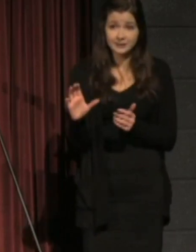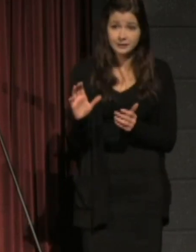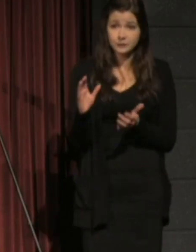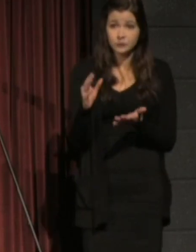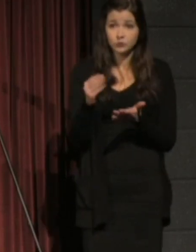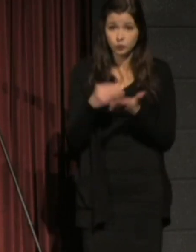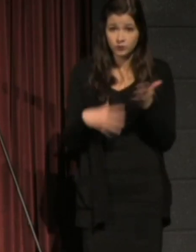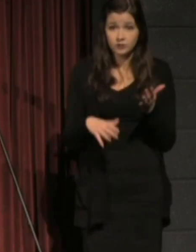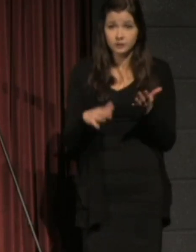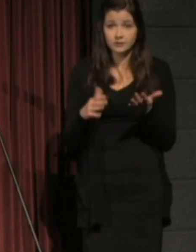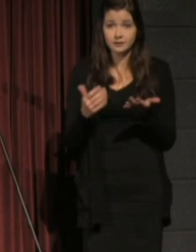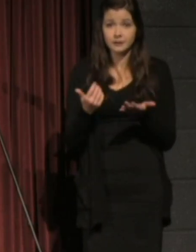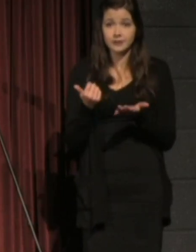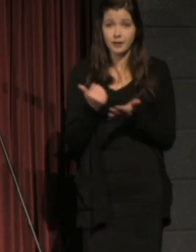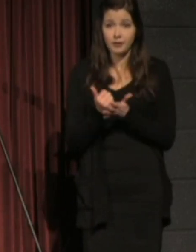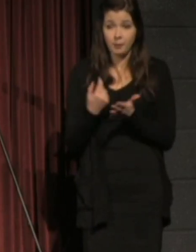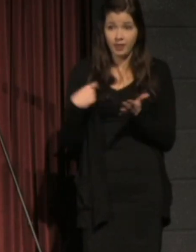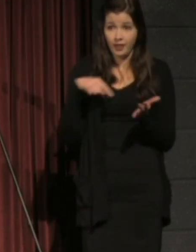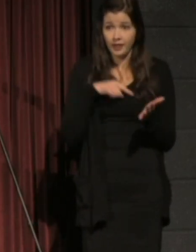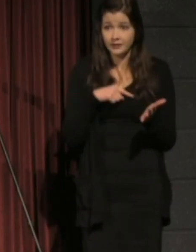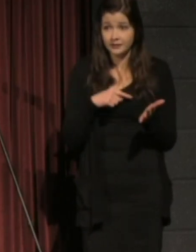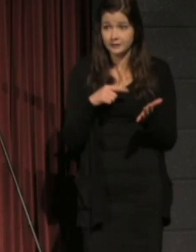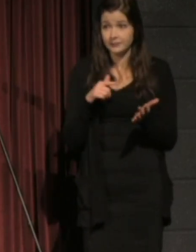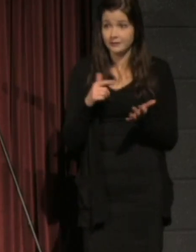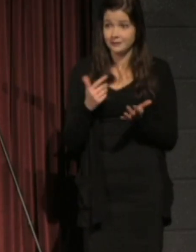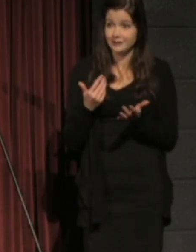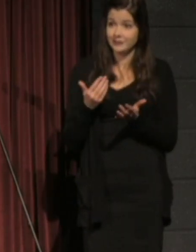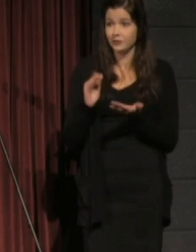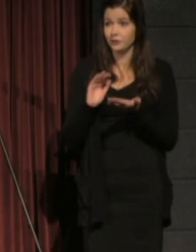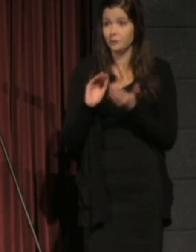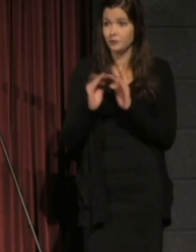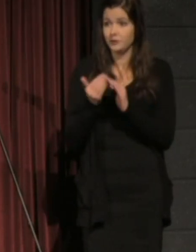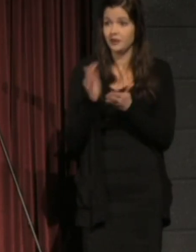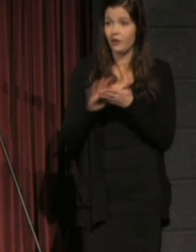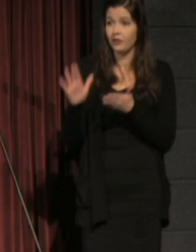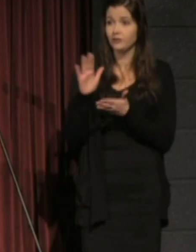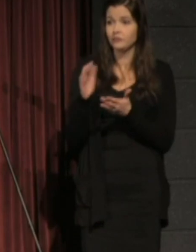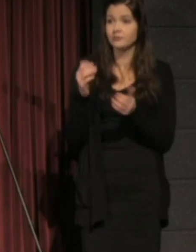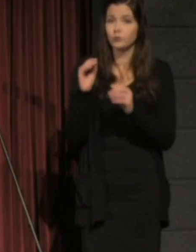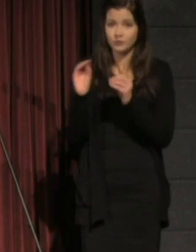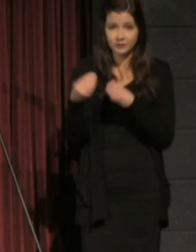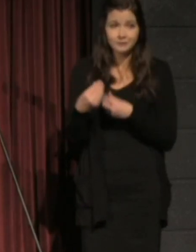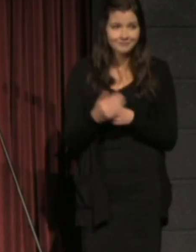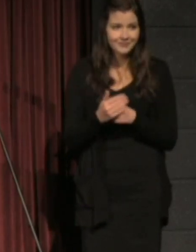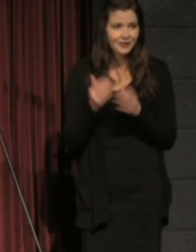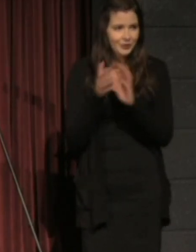Community College Foundation. Congratulations, graduates.